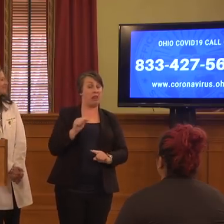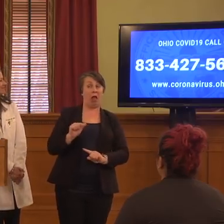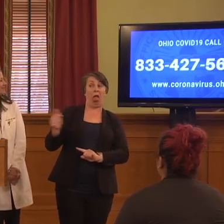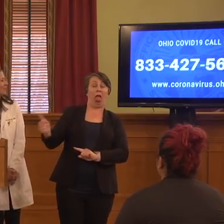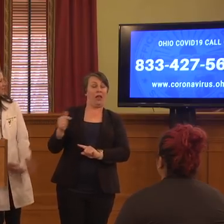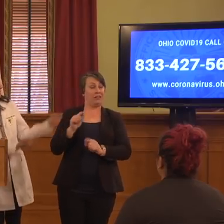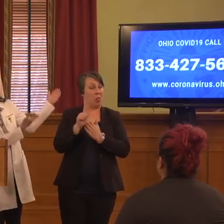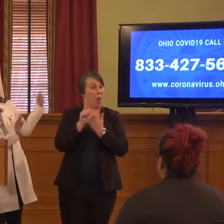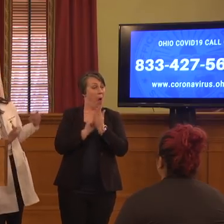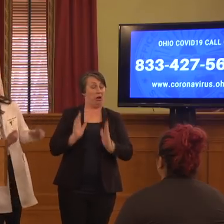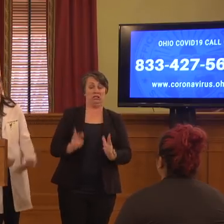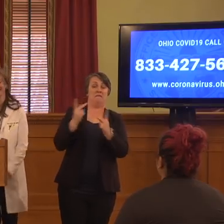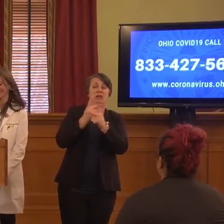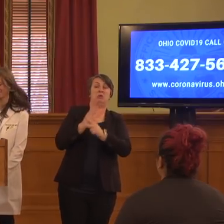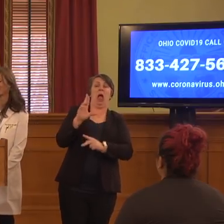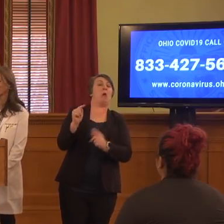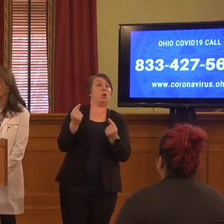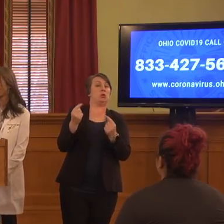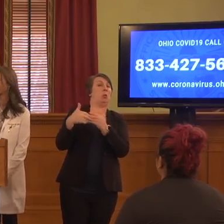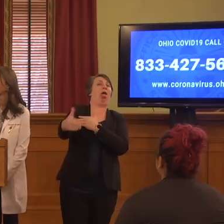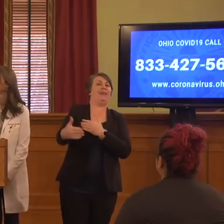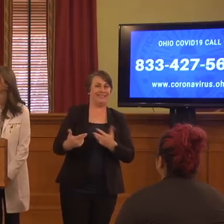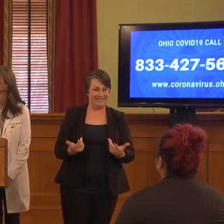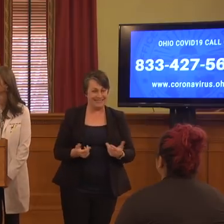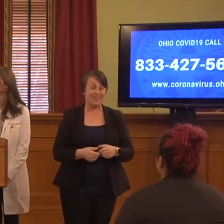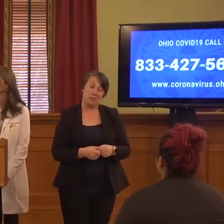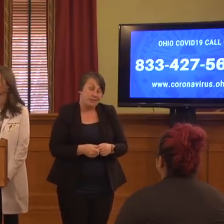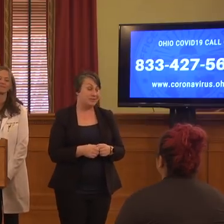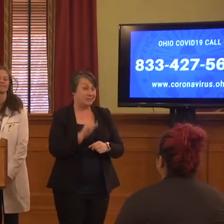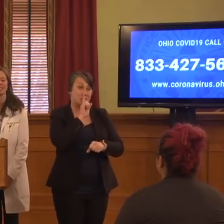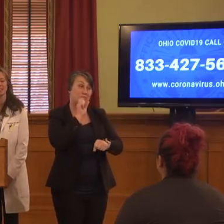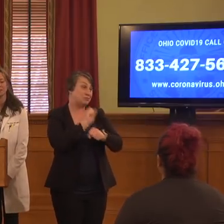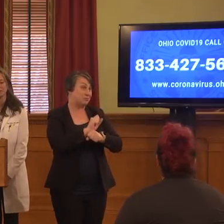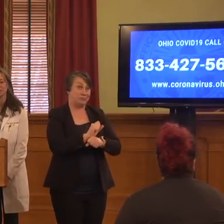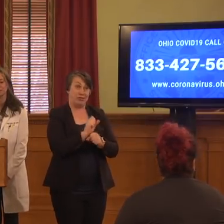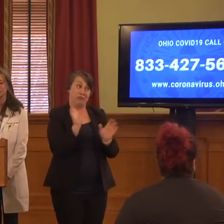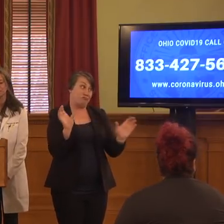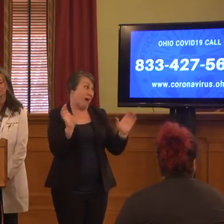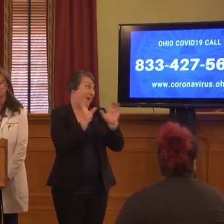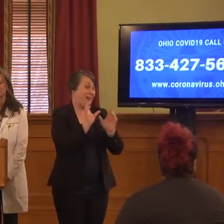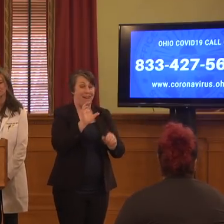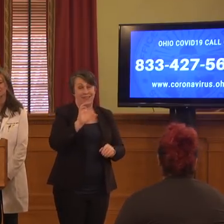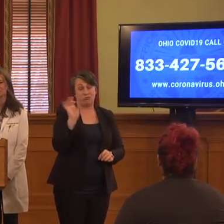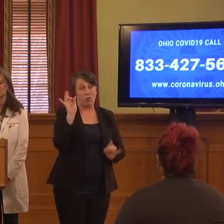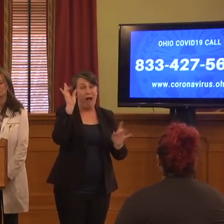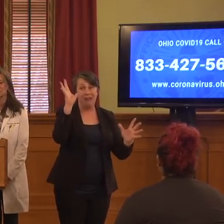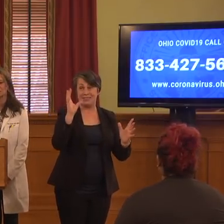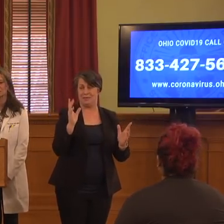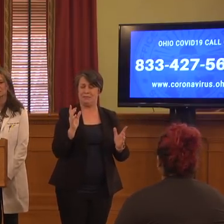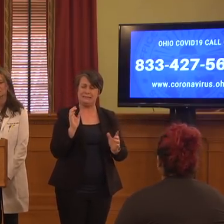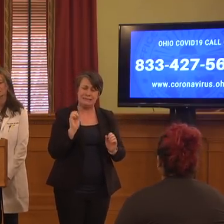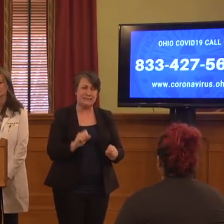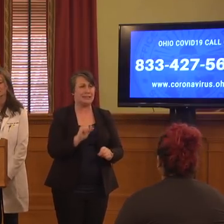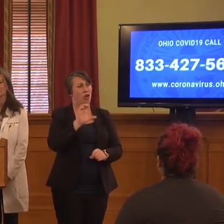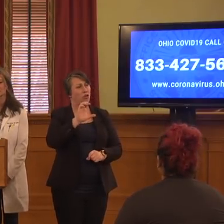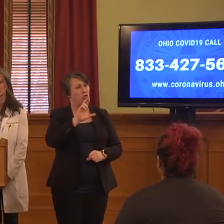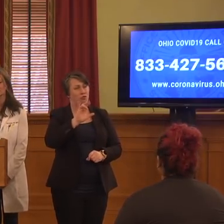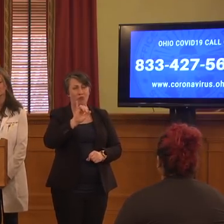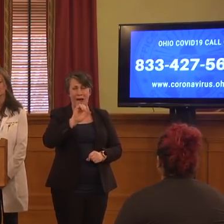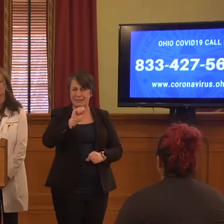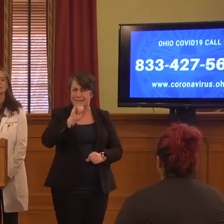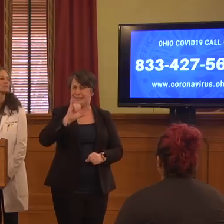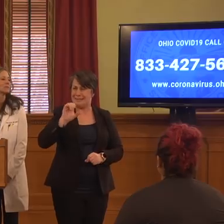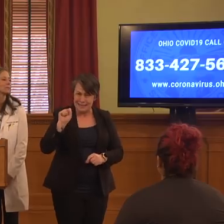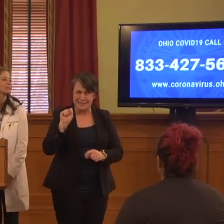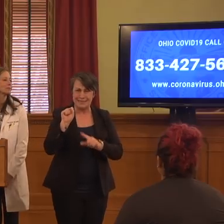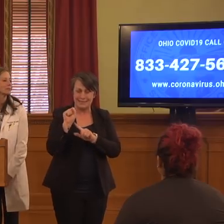going to do it. So this is a crisis. I mean, you just think about it as a huge crisis. People